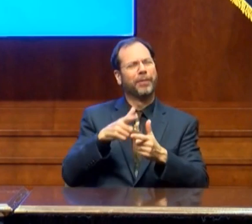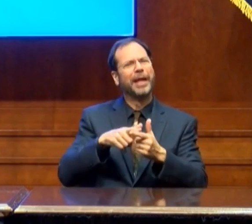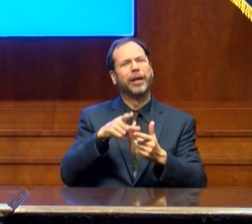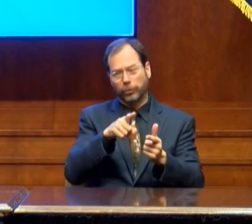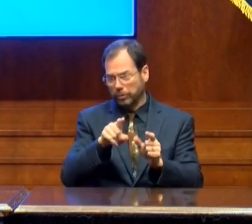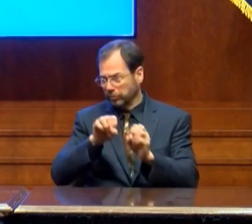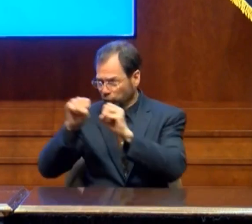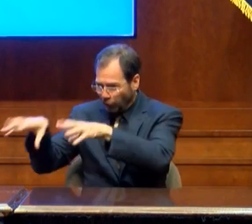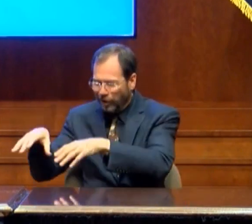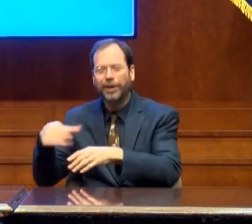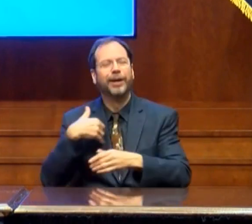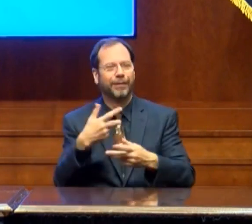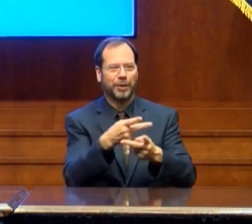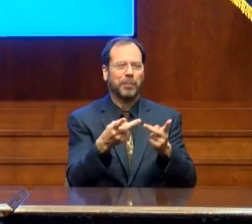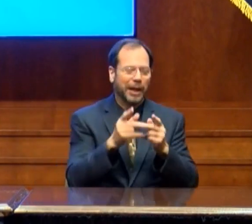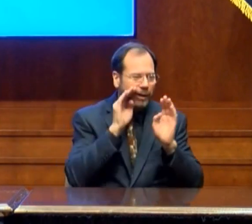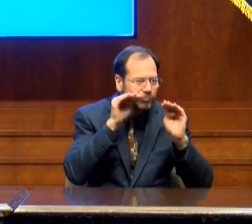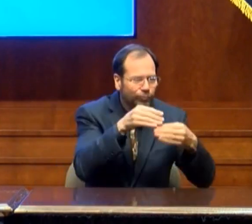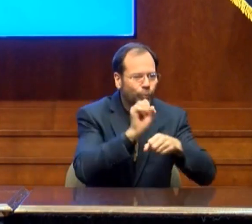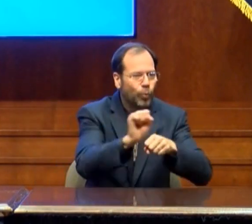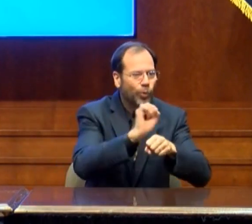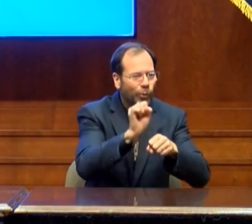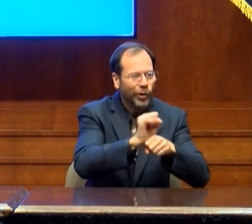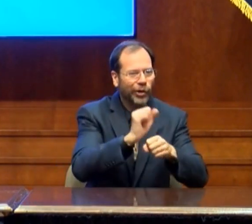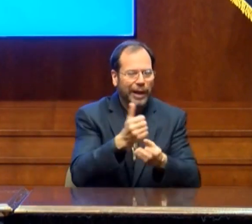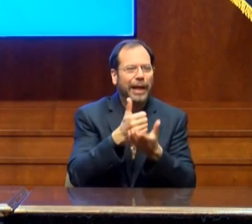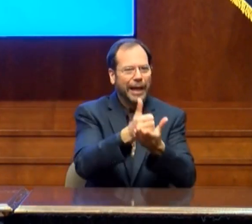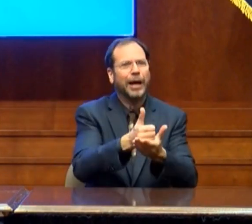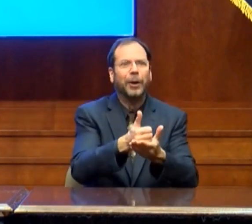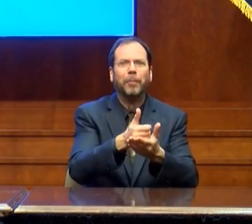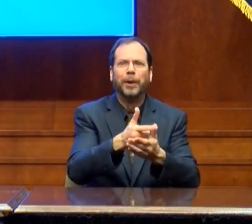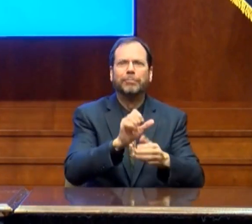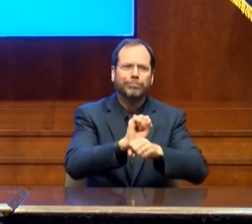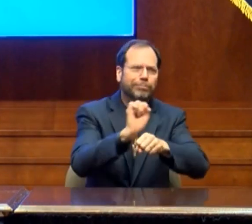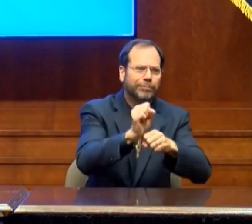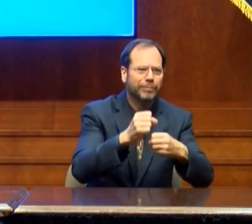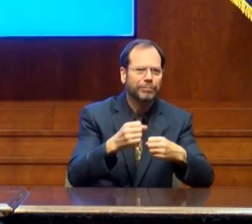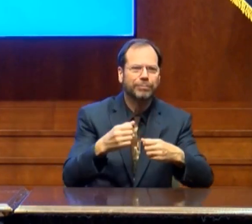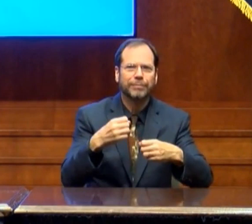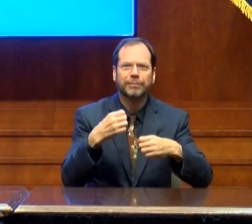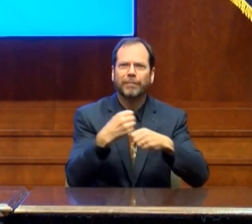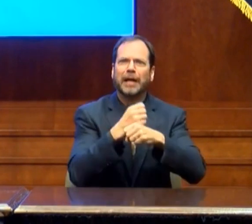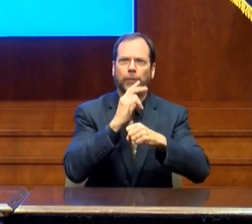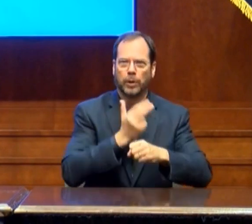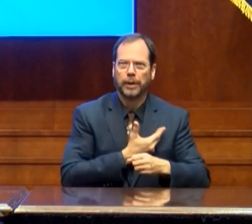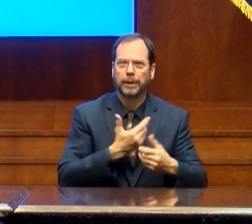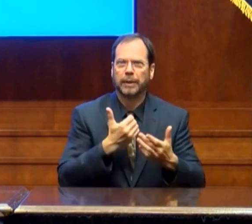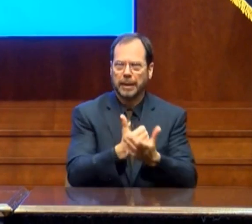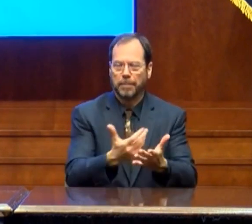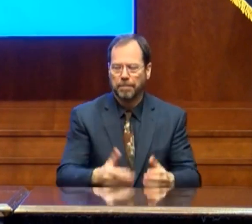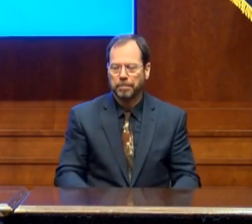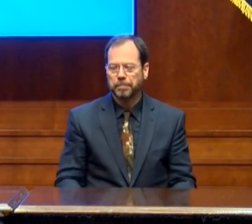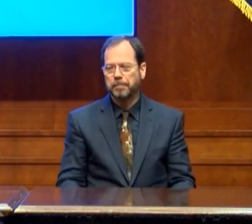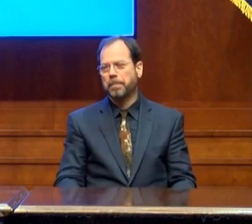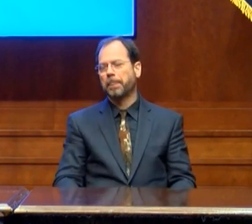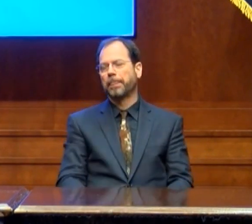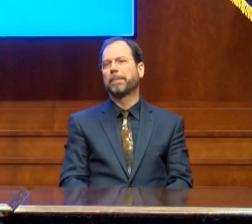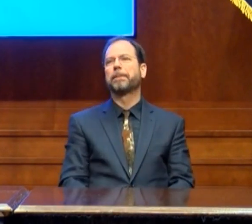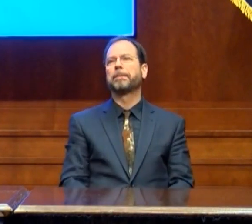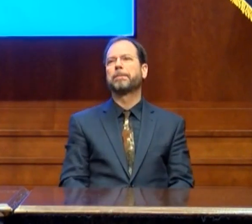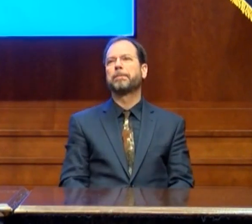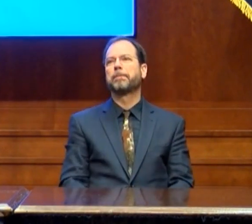on what your fellow Texans desperately need, and that is your efforts on the front line. Now,